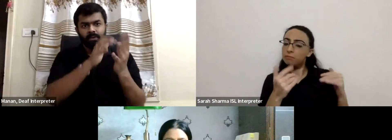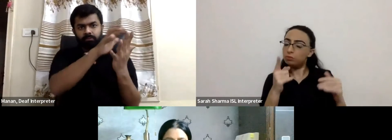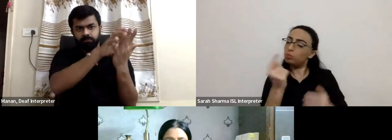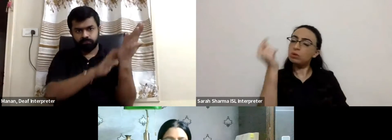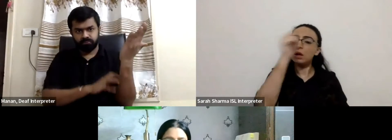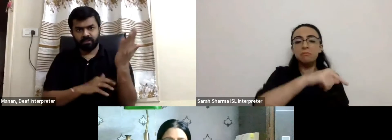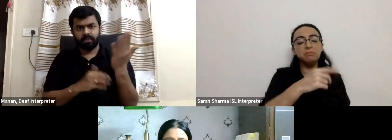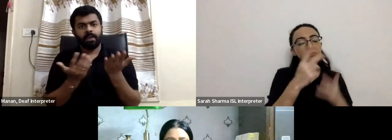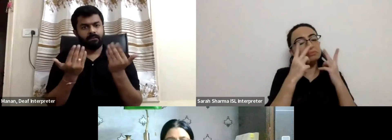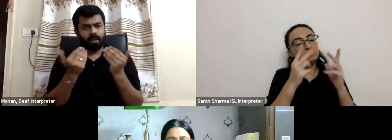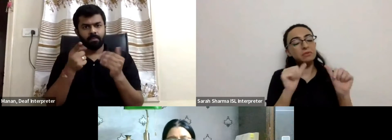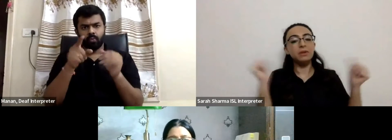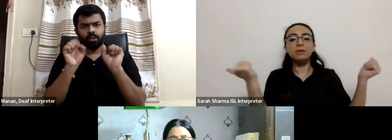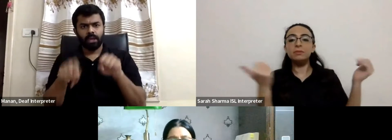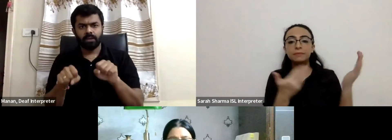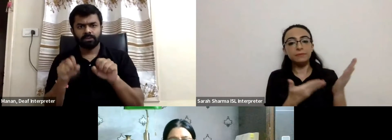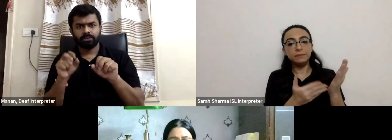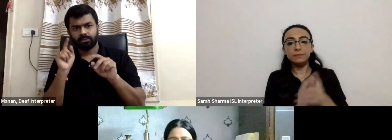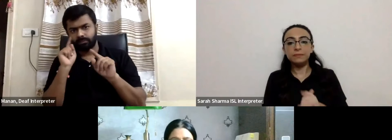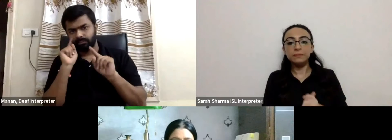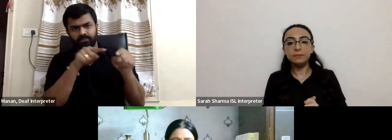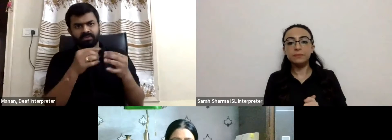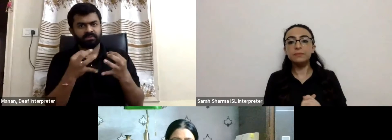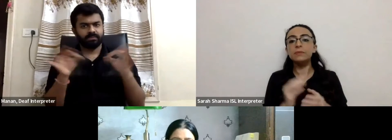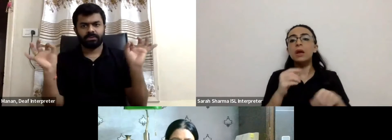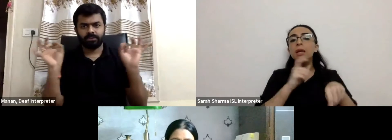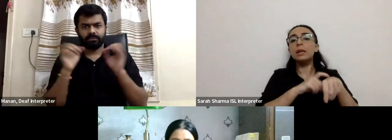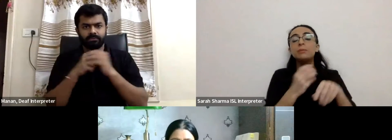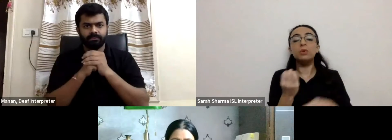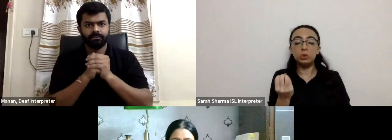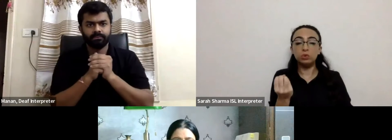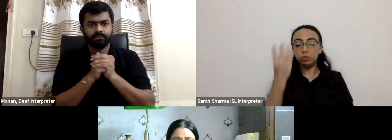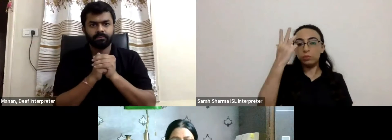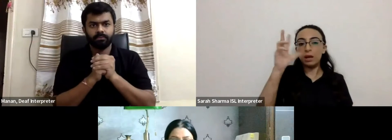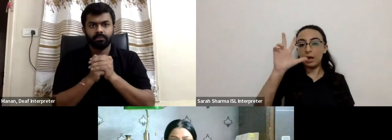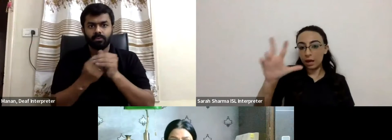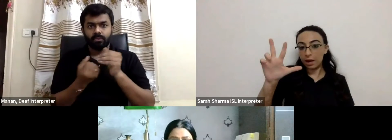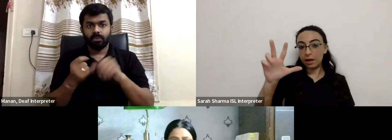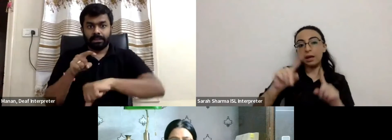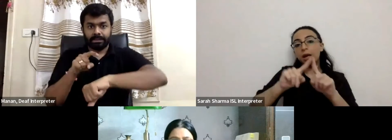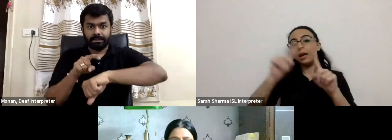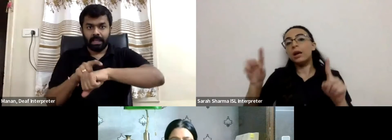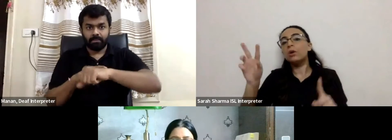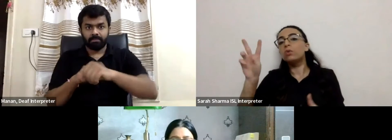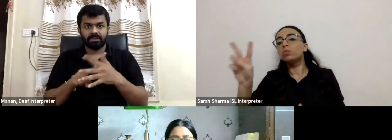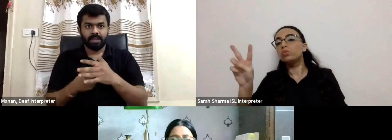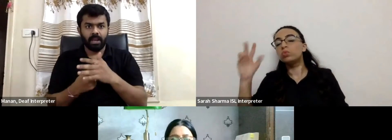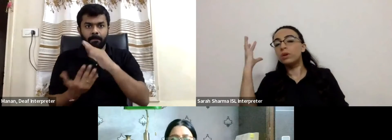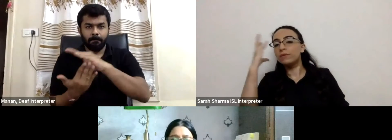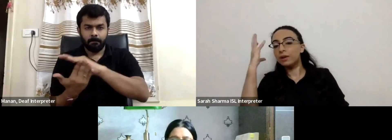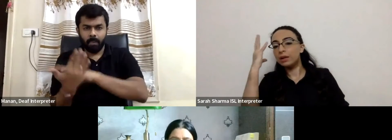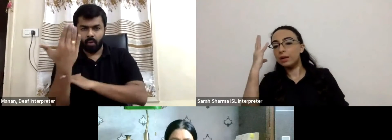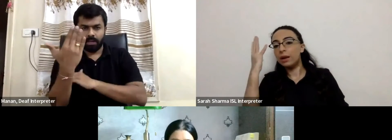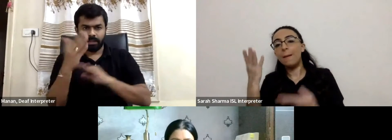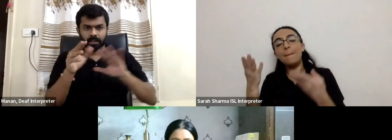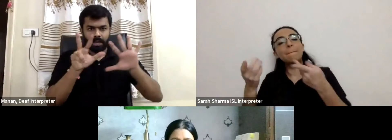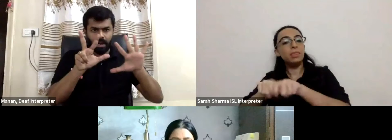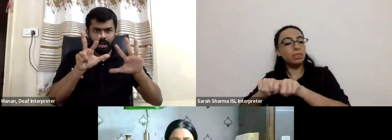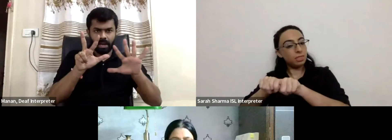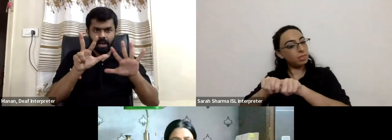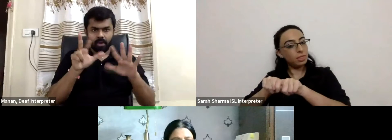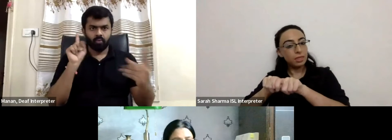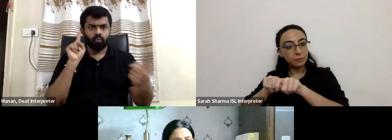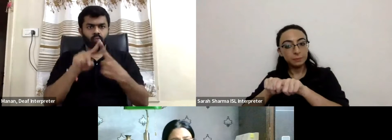Clinic dispensary. It's a 8 a.m. to 2 p.m. clinic. It works for 6 days a week. Clinic hours are